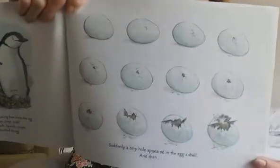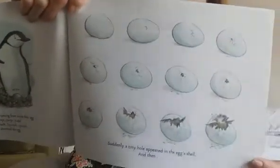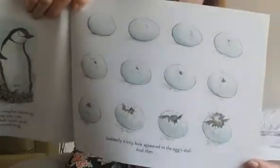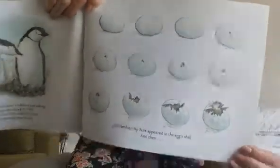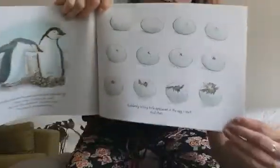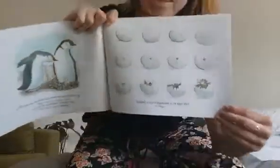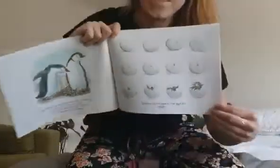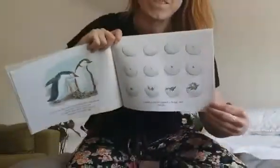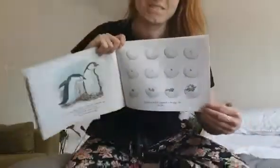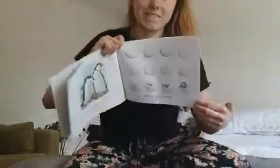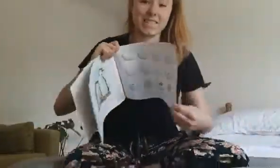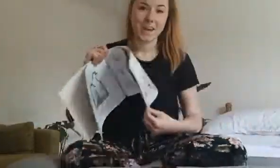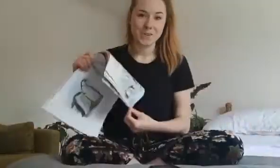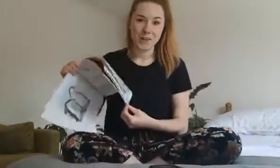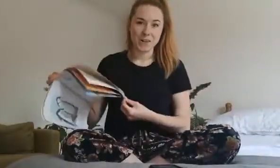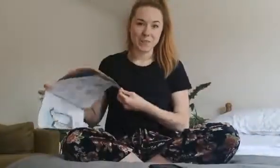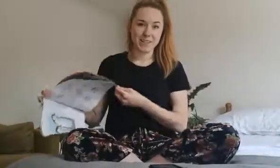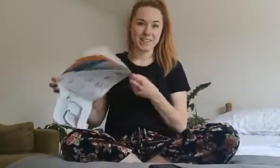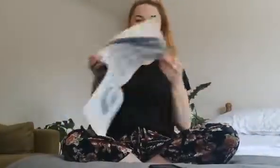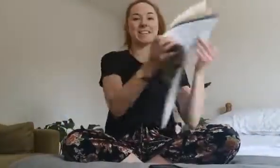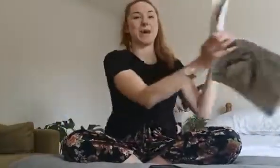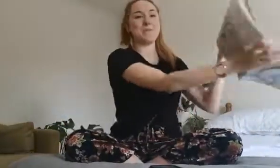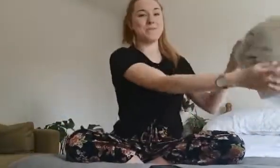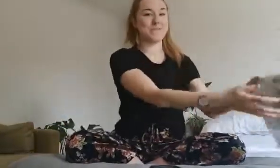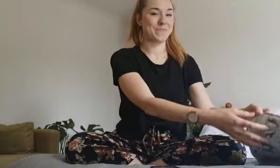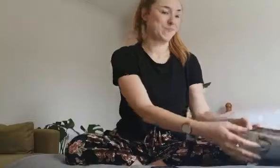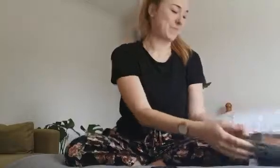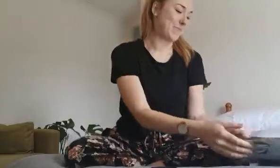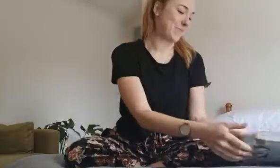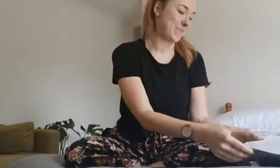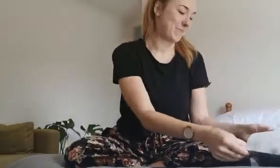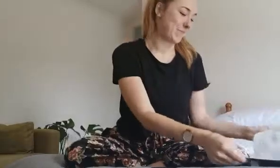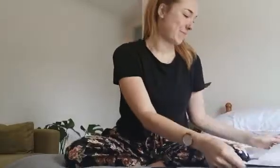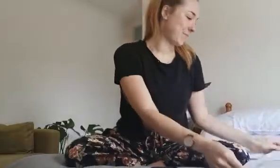look. Tell your grown-up what you think is going to happen.